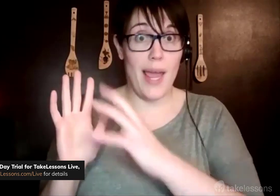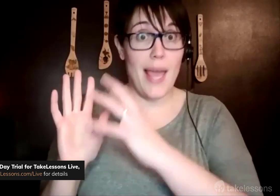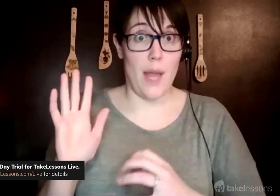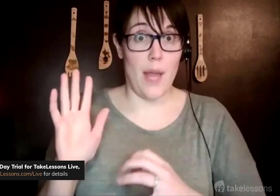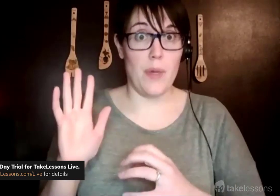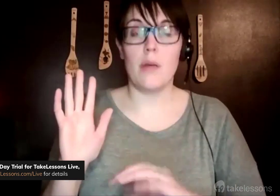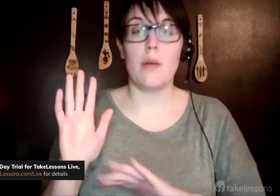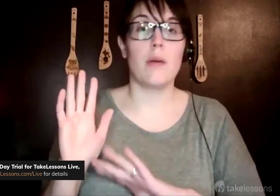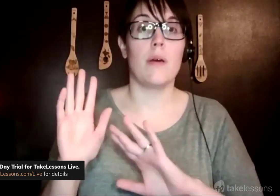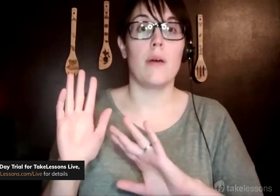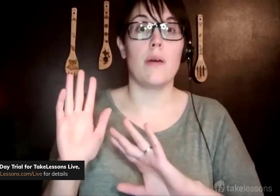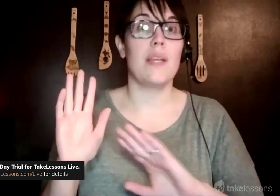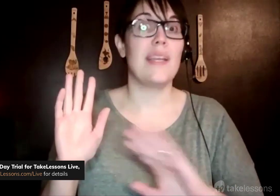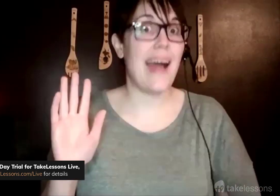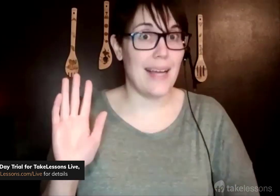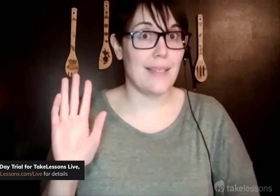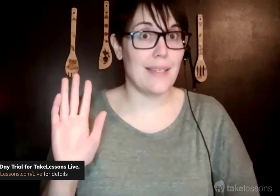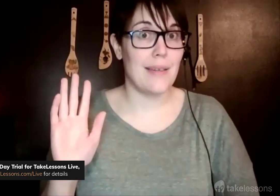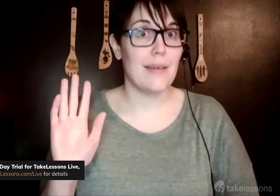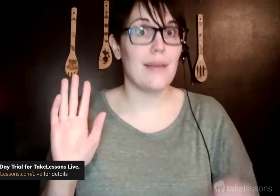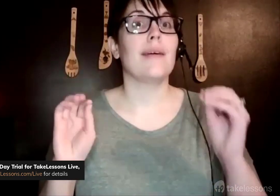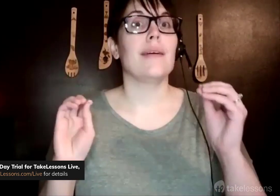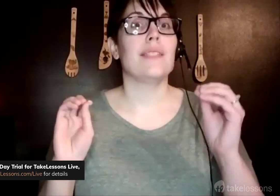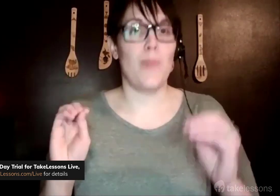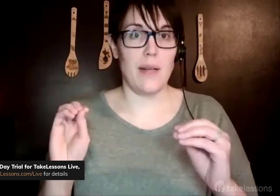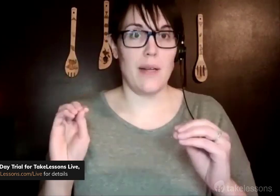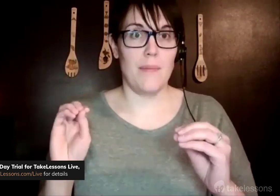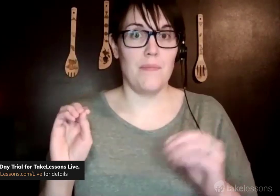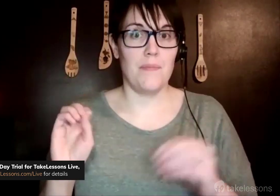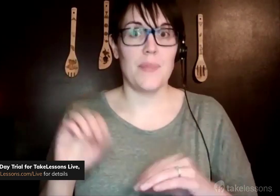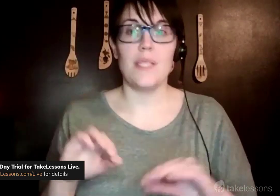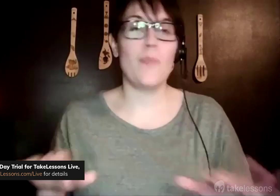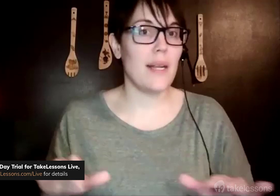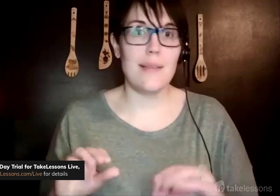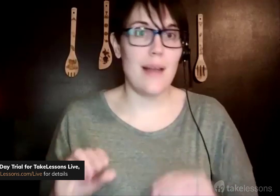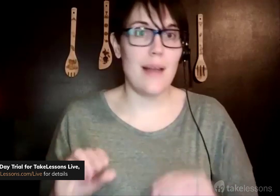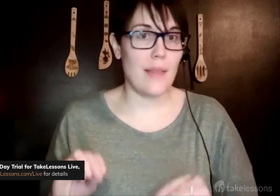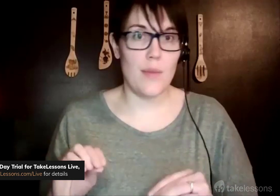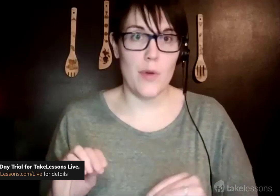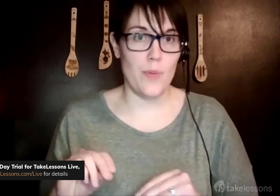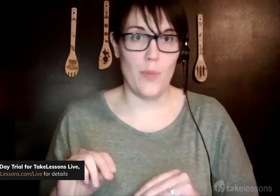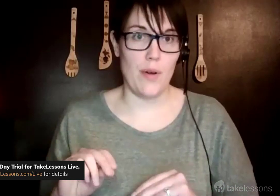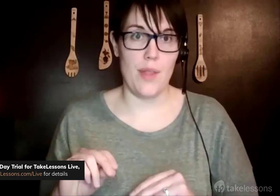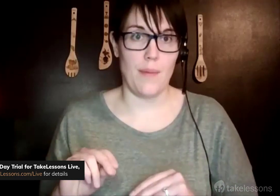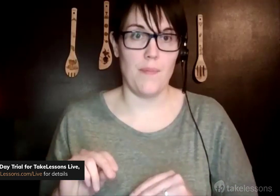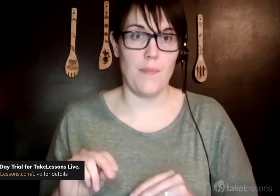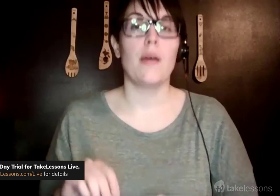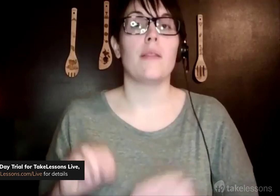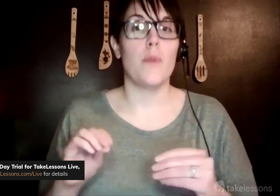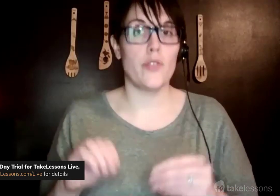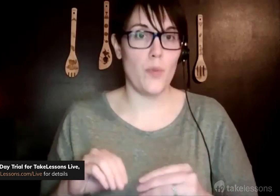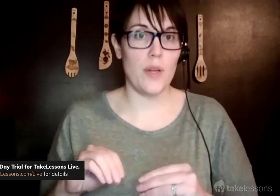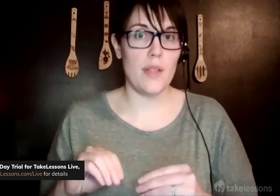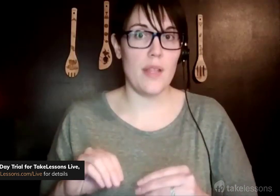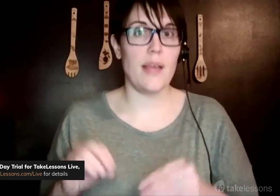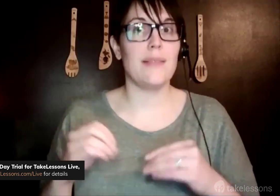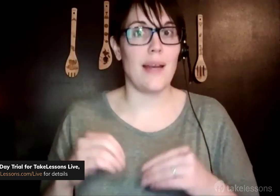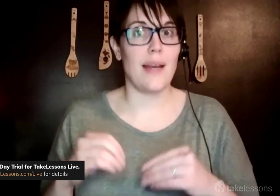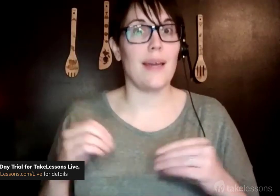shape, not speed. Speed is not the most important thing. The most important thing is signing it